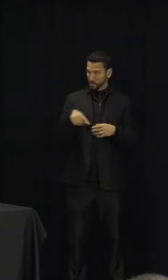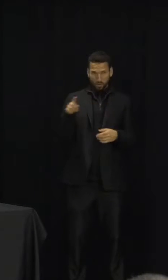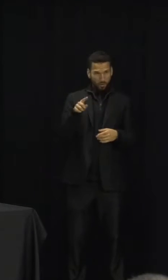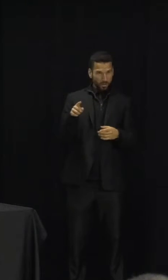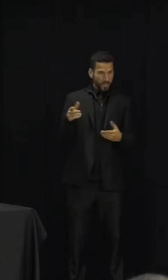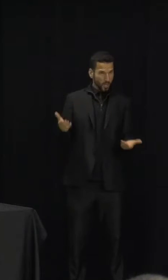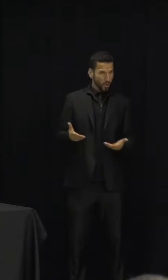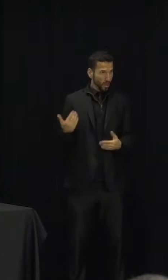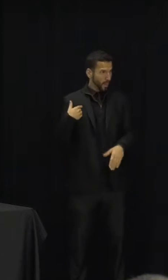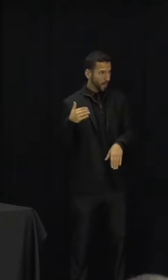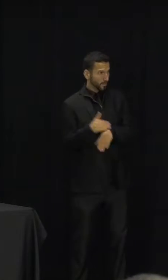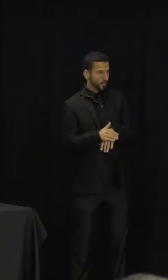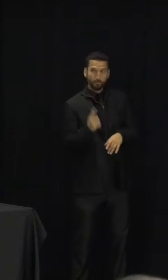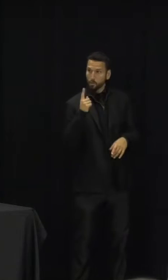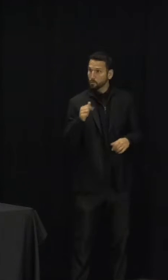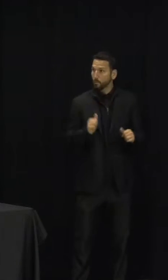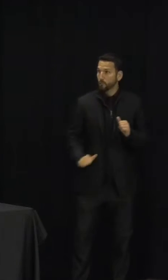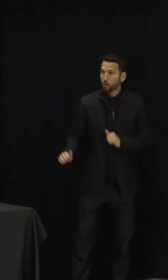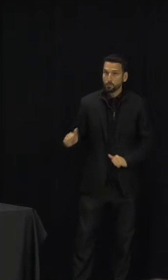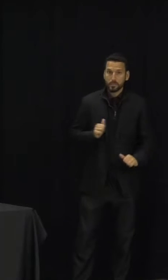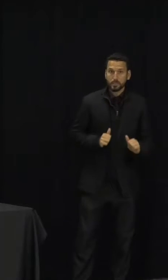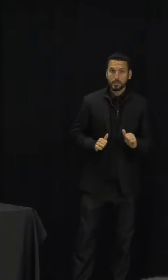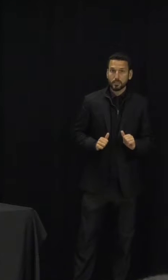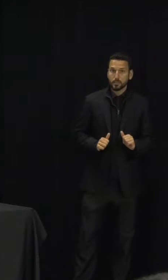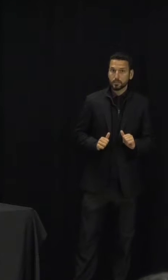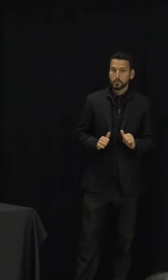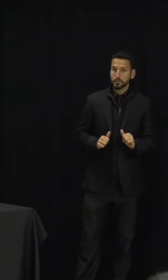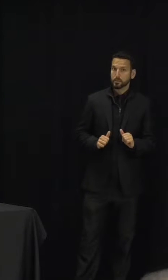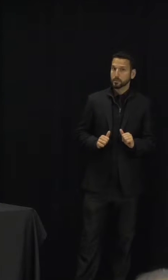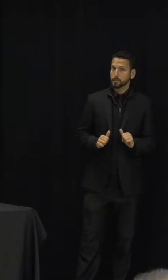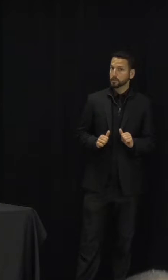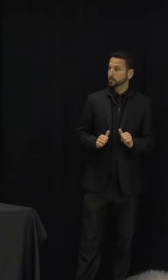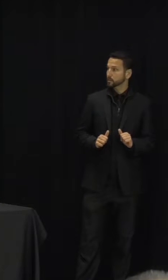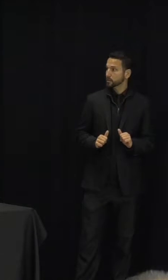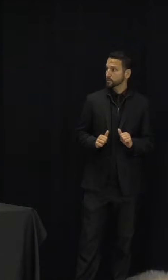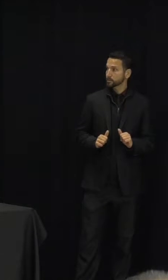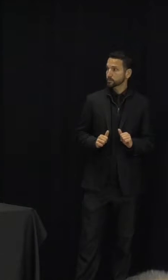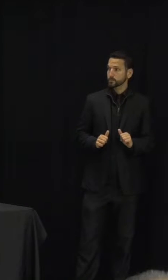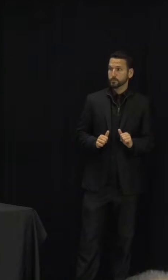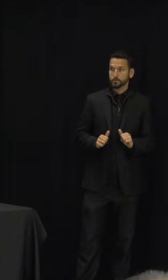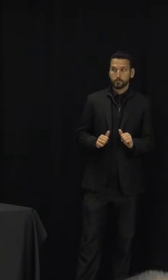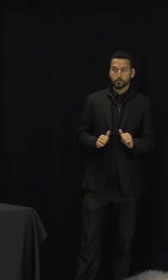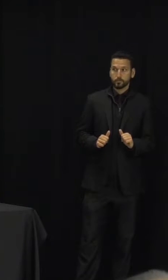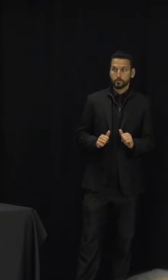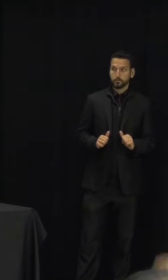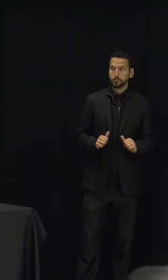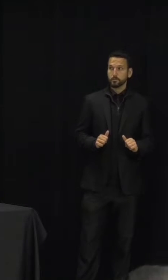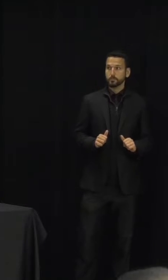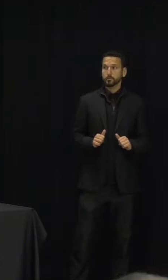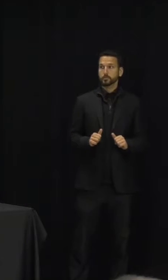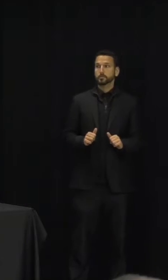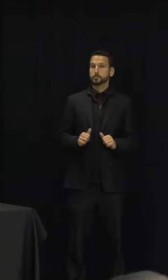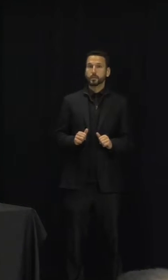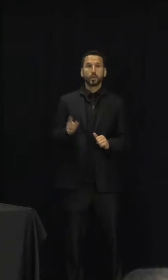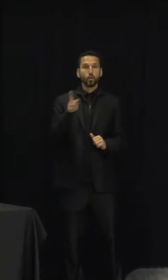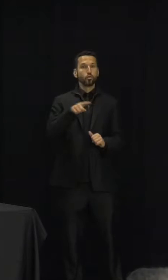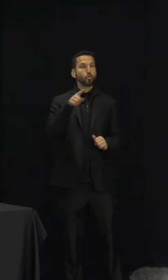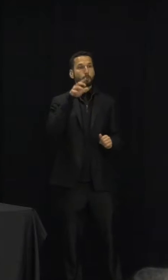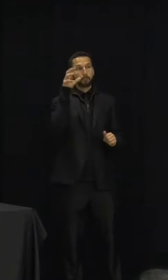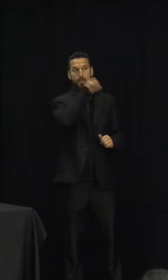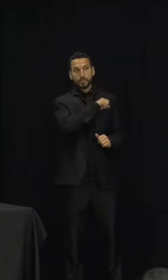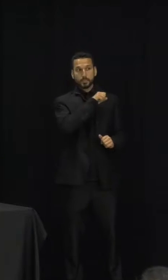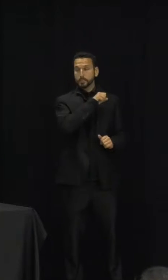whose differences? What differences?" So I am urging